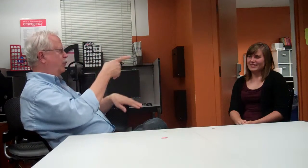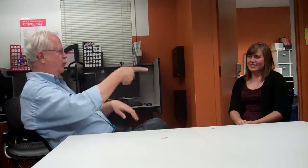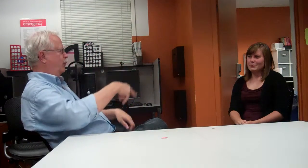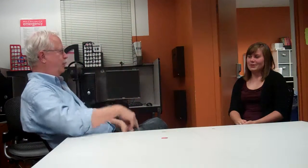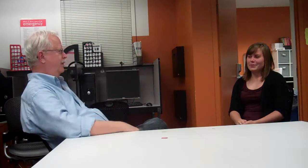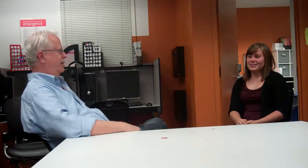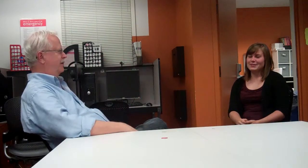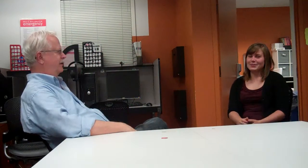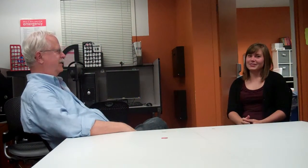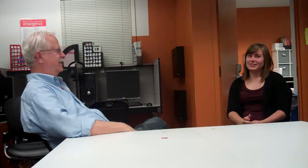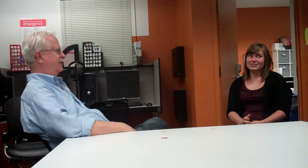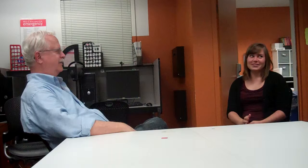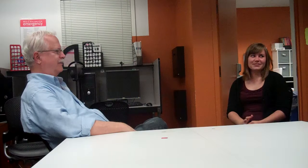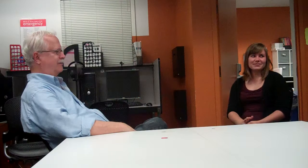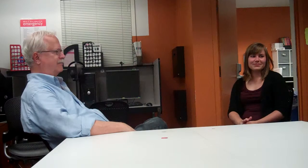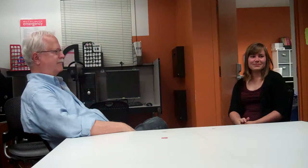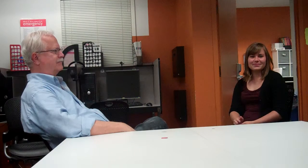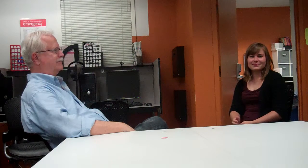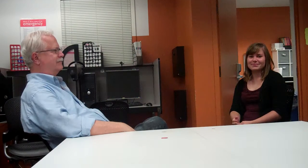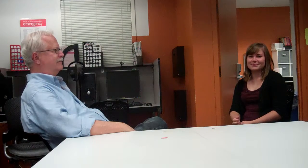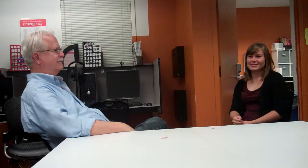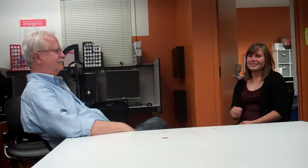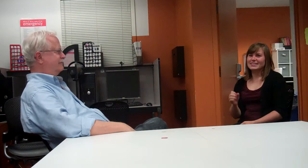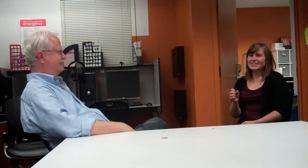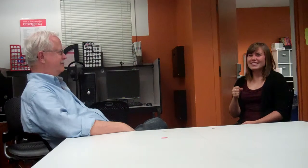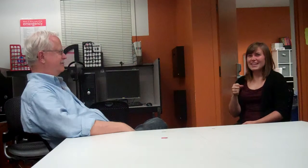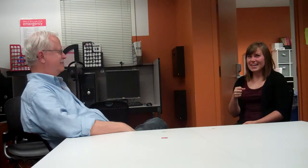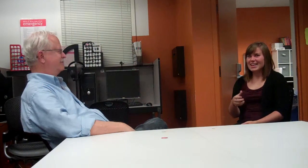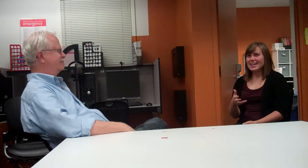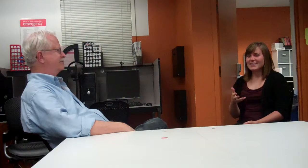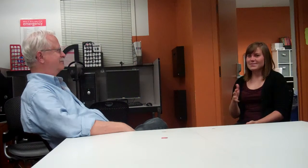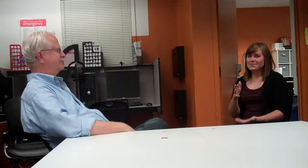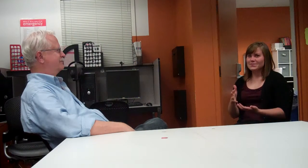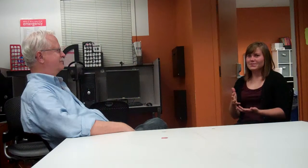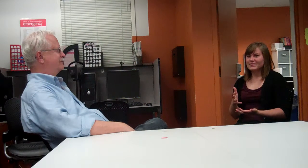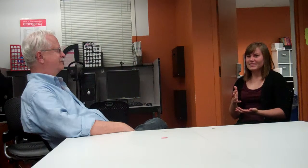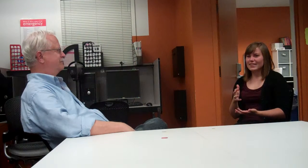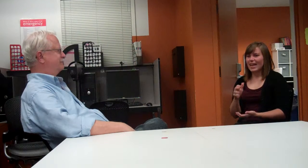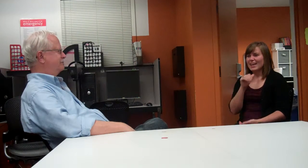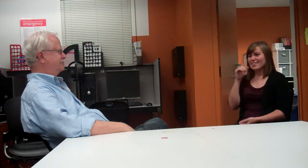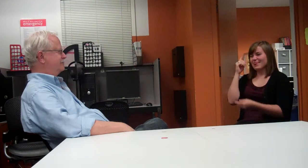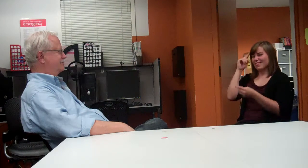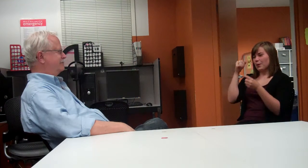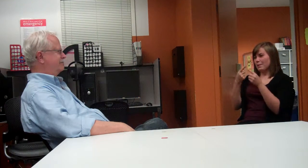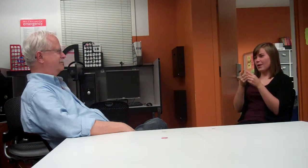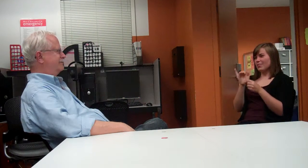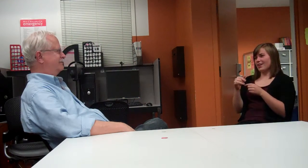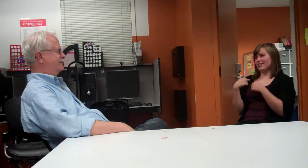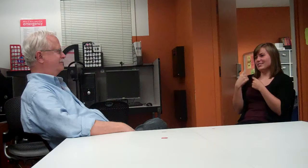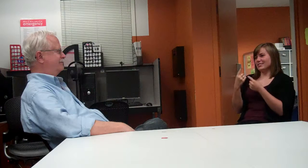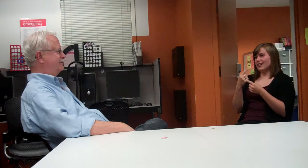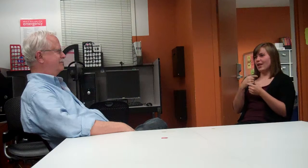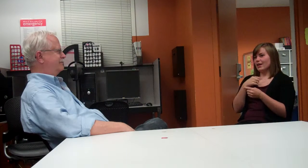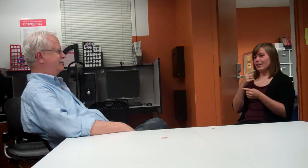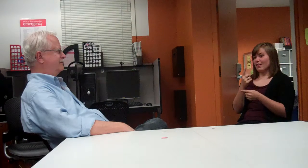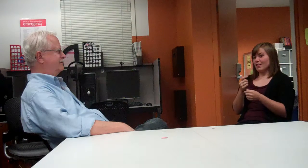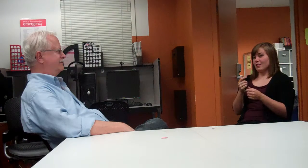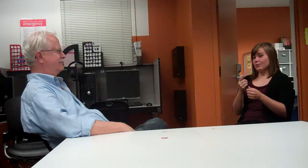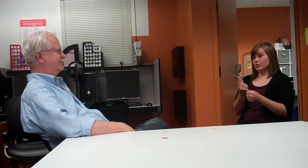I bet your parents spoiled you, huh? Yeah, I mean, I didn't think about it until I was home alone after all my siblings